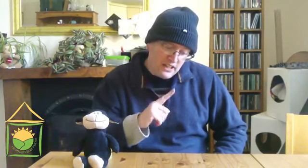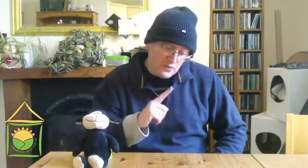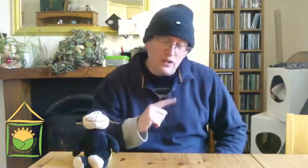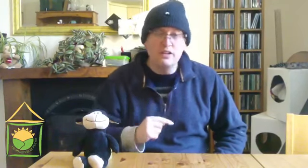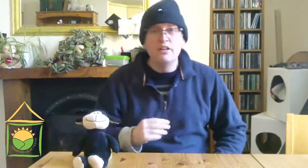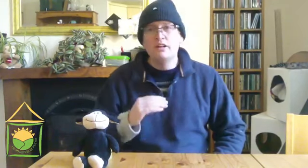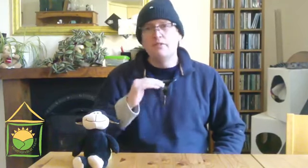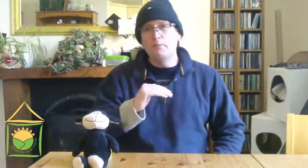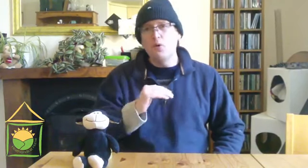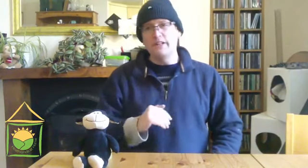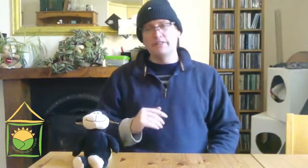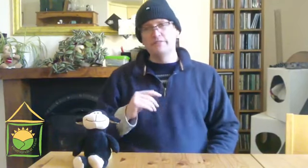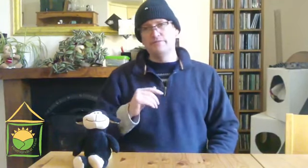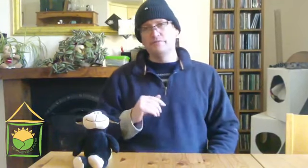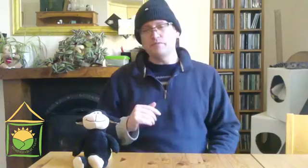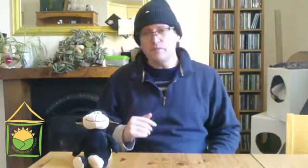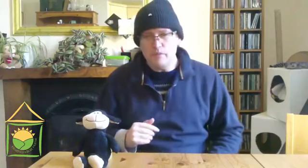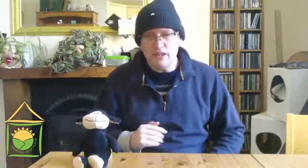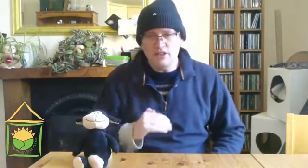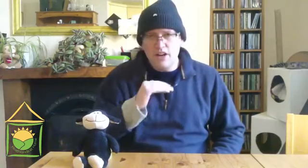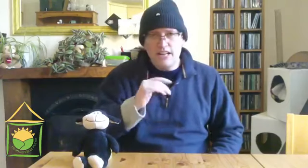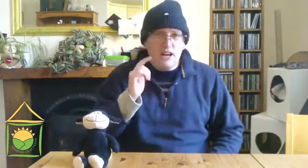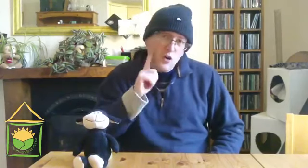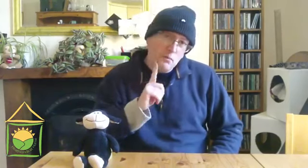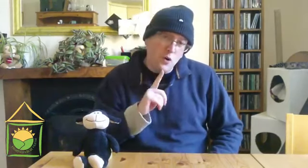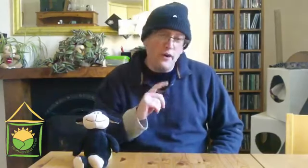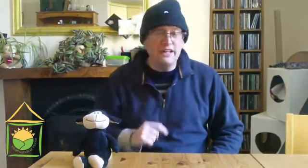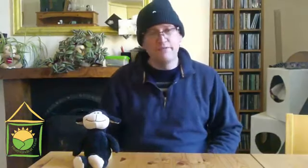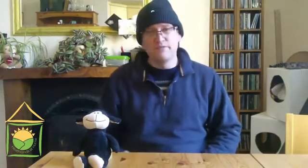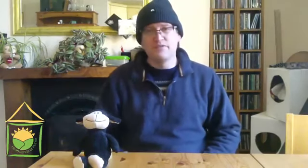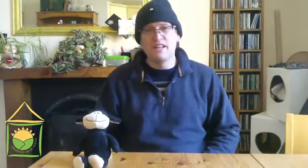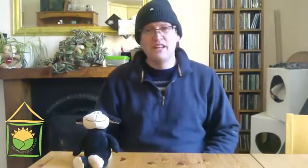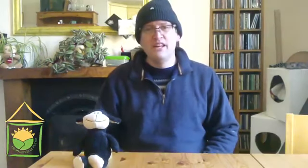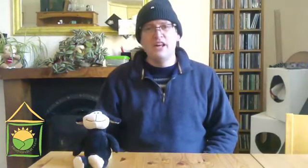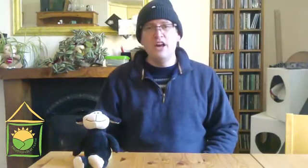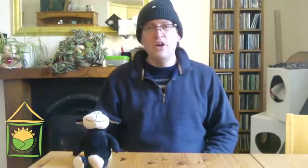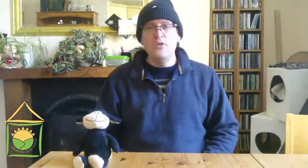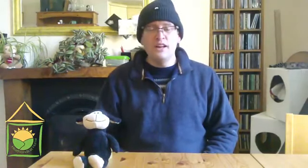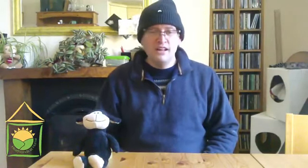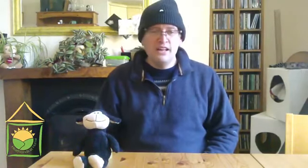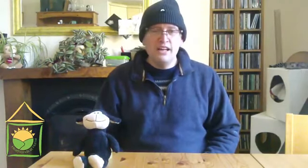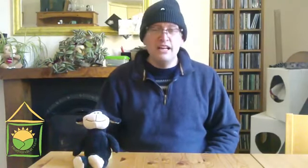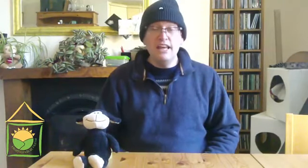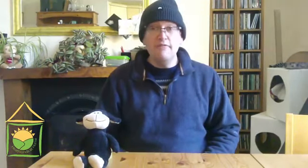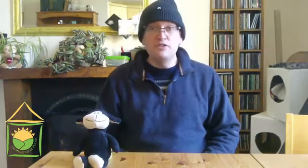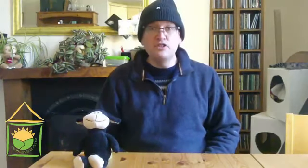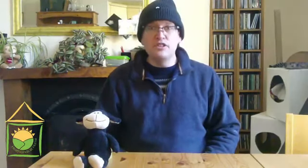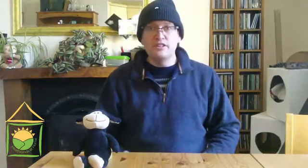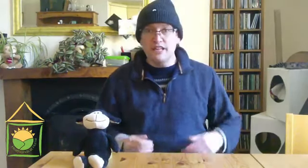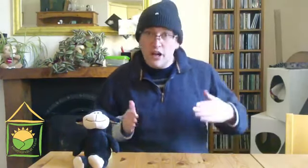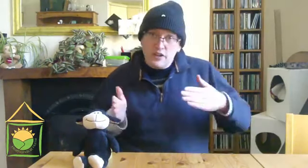one, for boy. So a little boy who lives down the